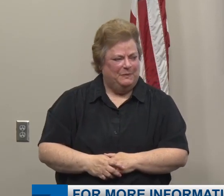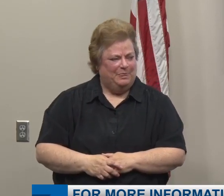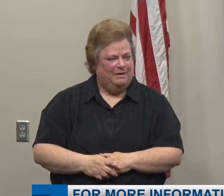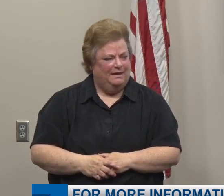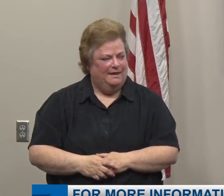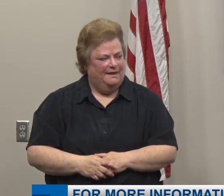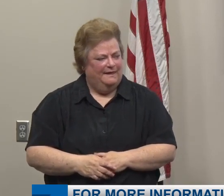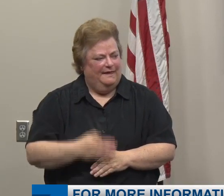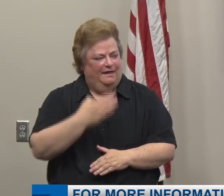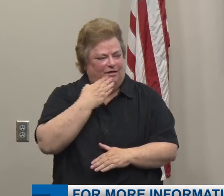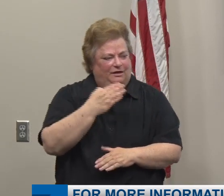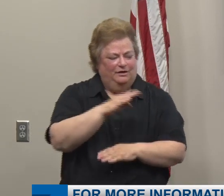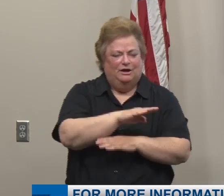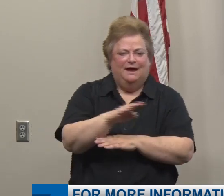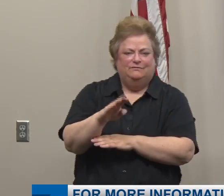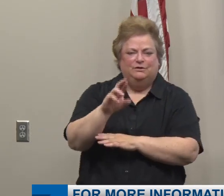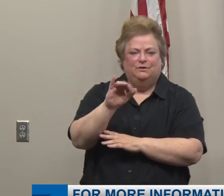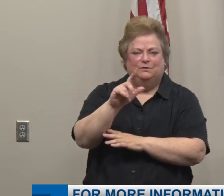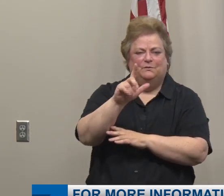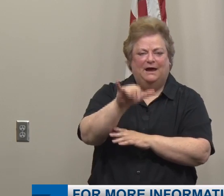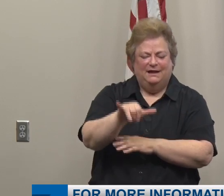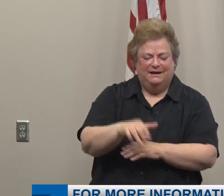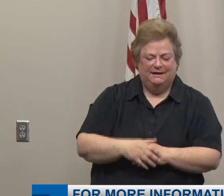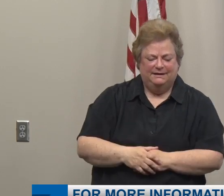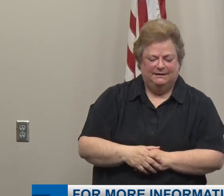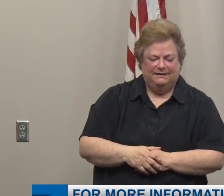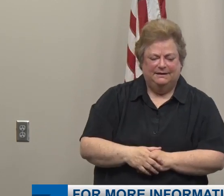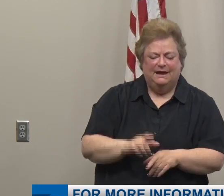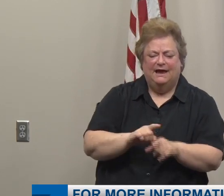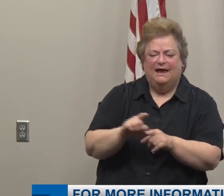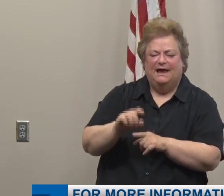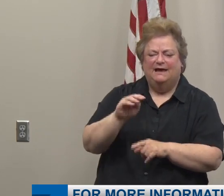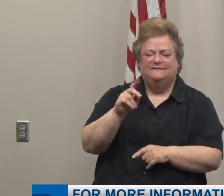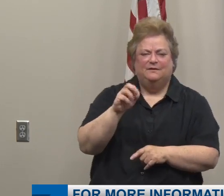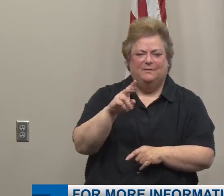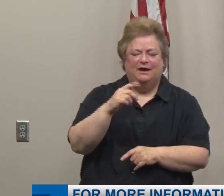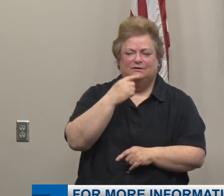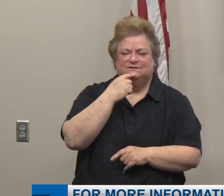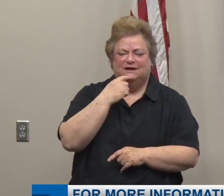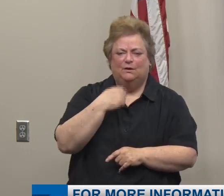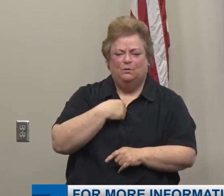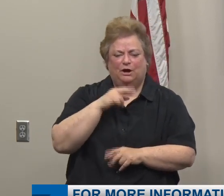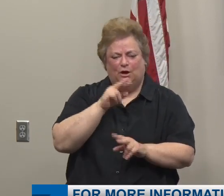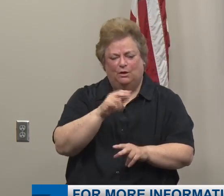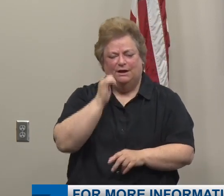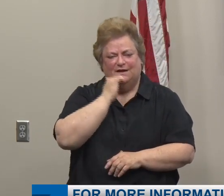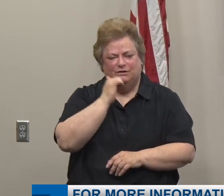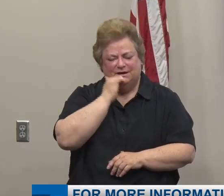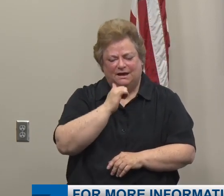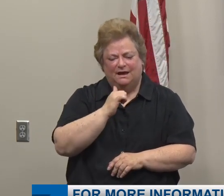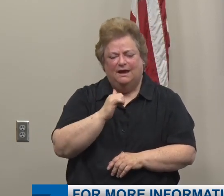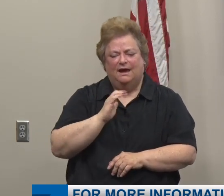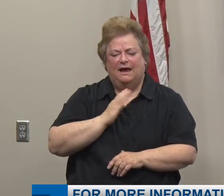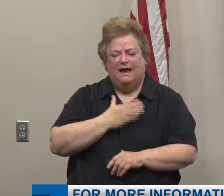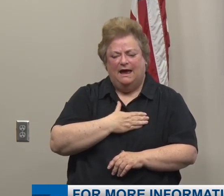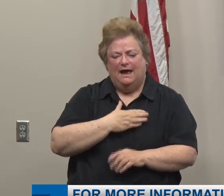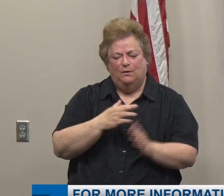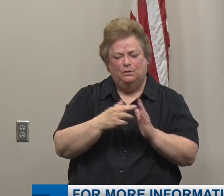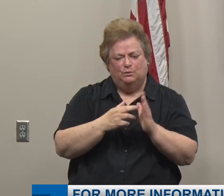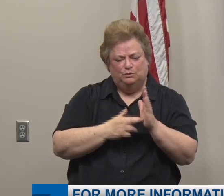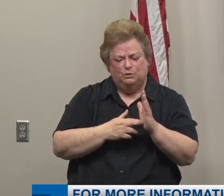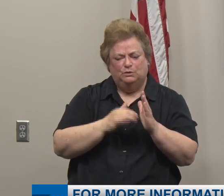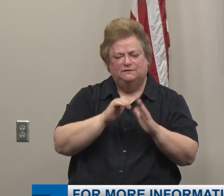good afternoon Riley actually as the mayor said we're looking day to day you know our directed health measures are in place